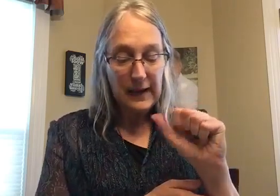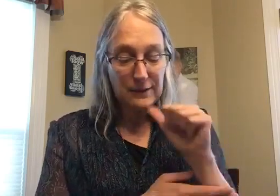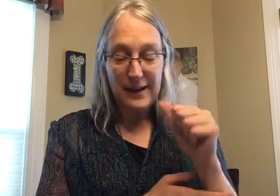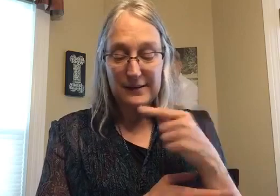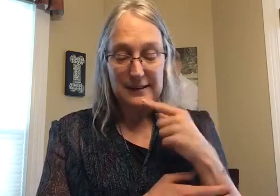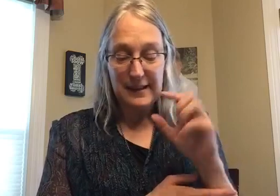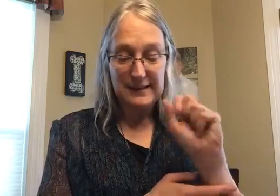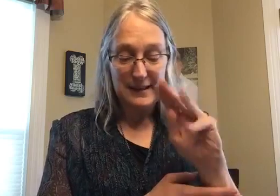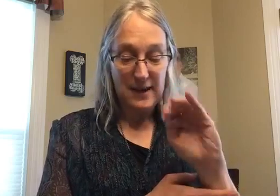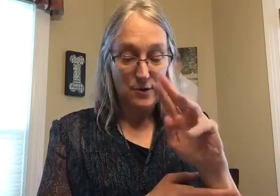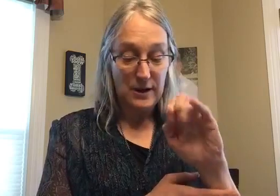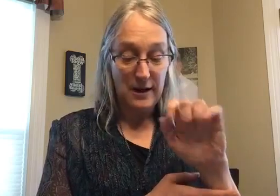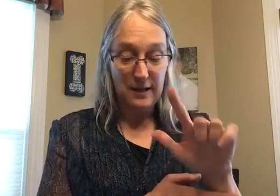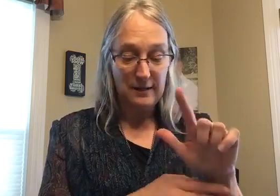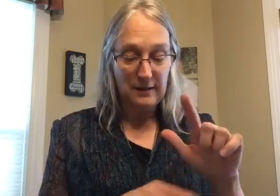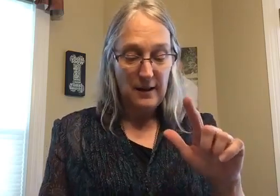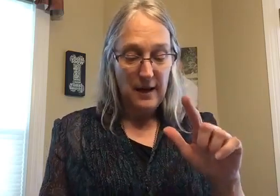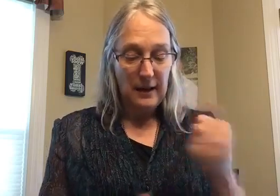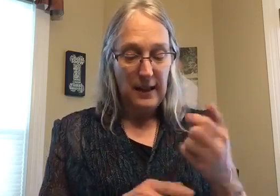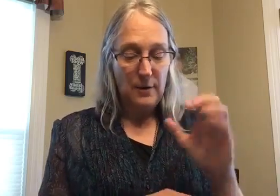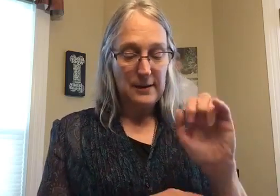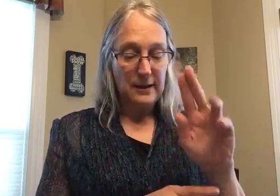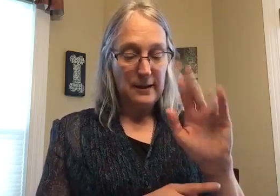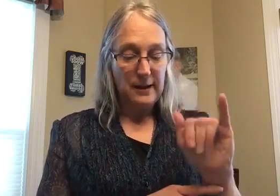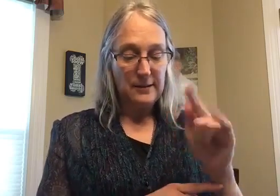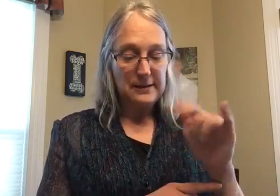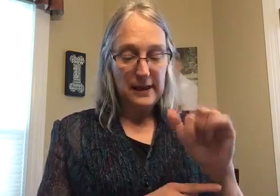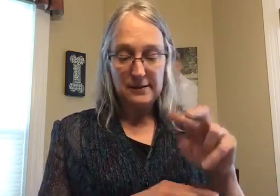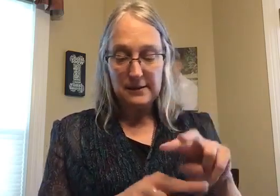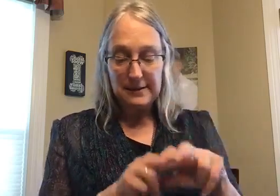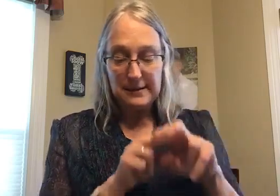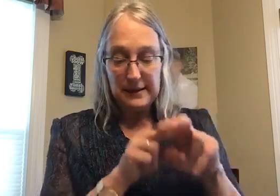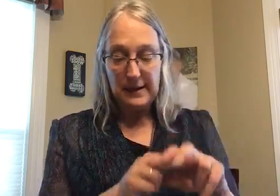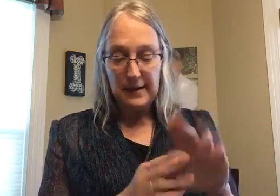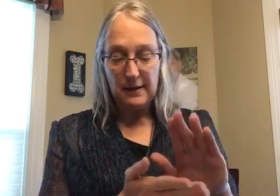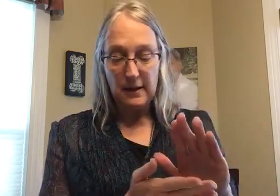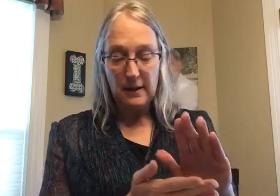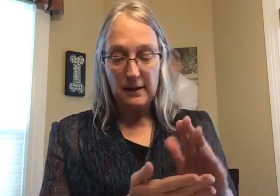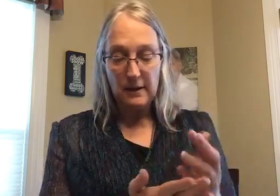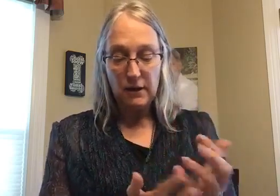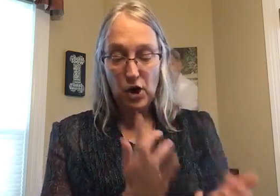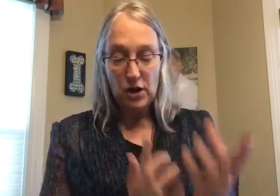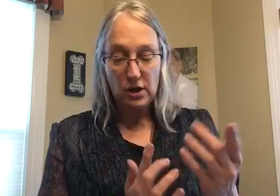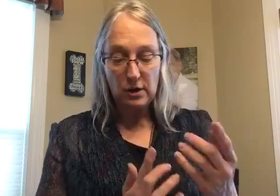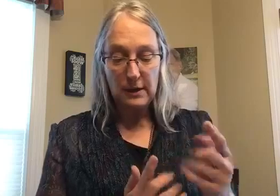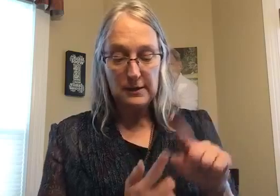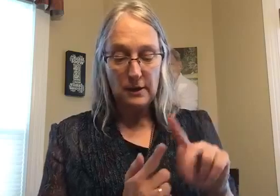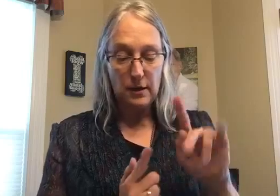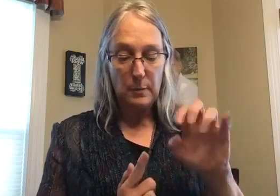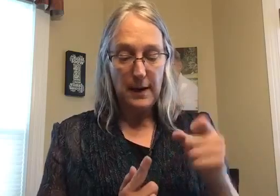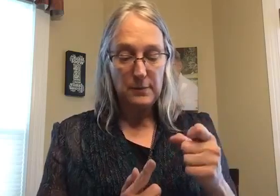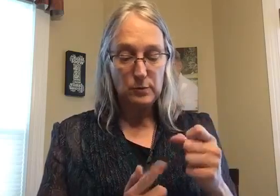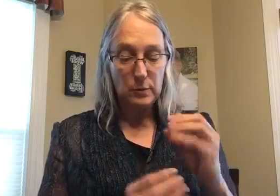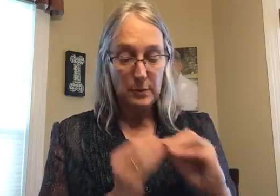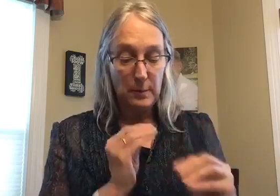how you say it, saccharel, allowing the clair sagey to sit in the cooker until the pipes were